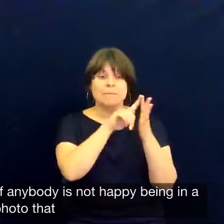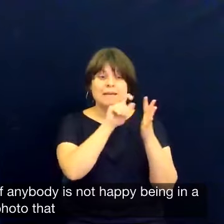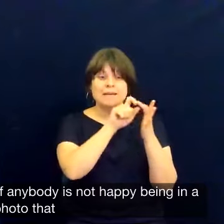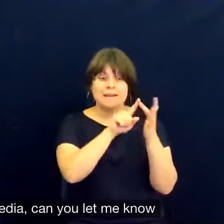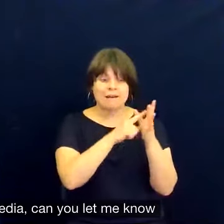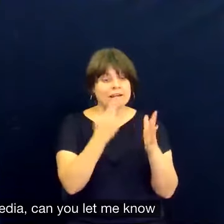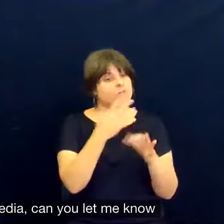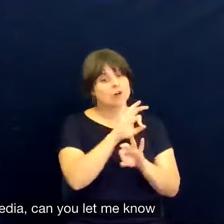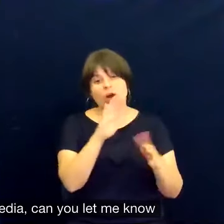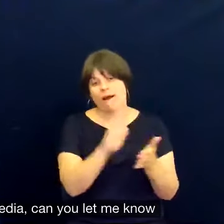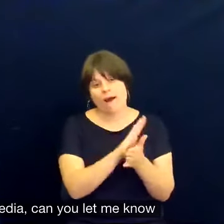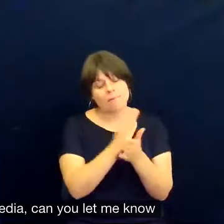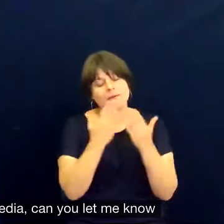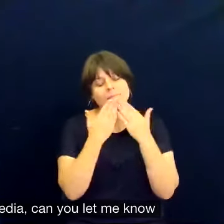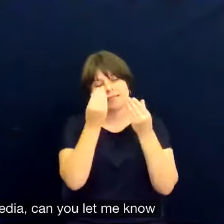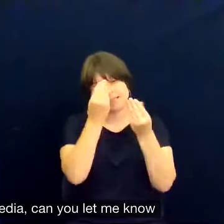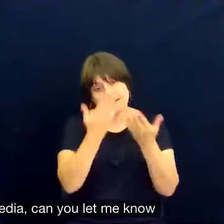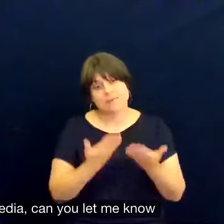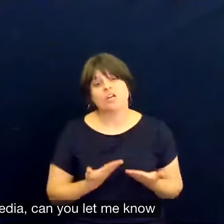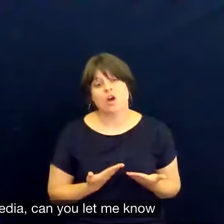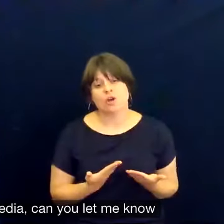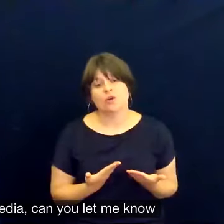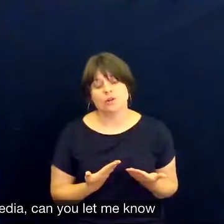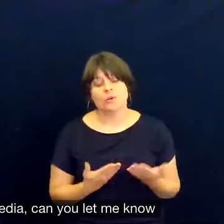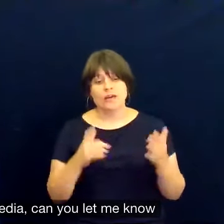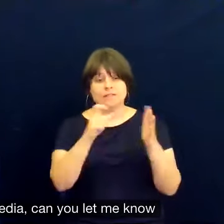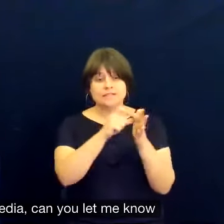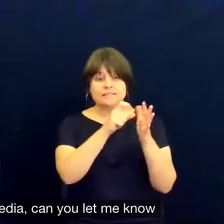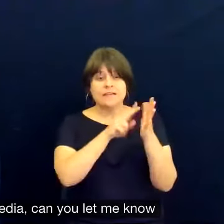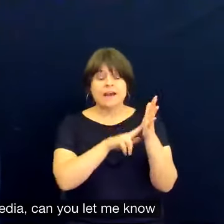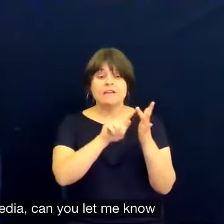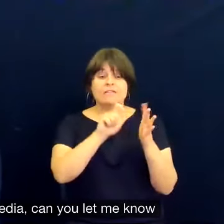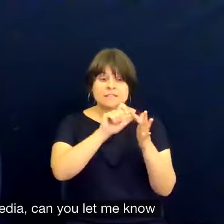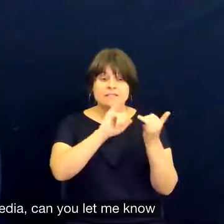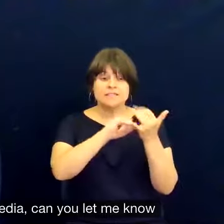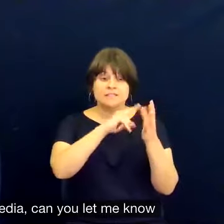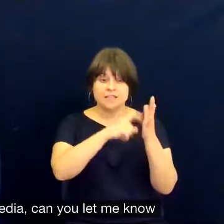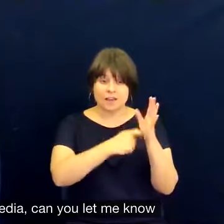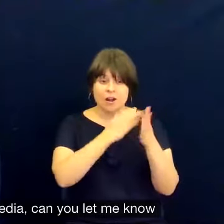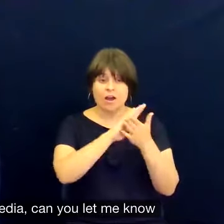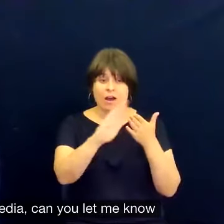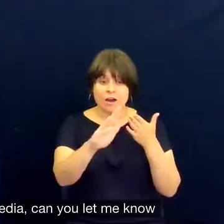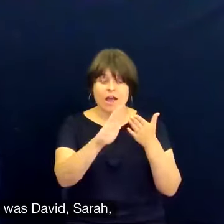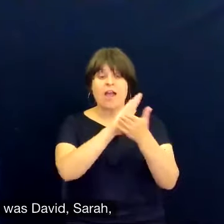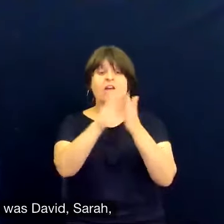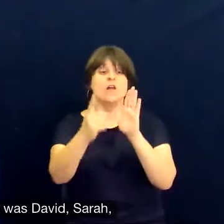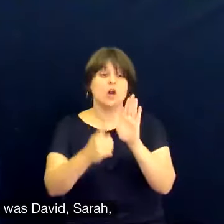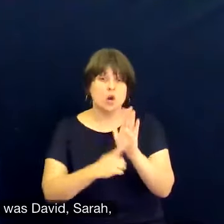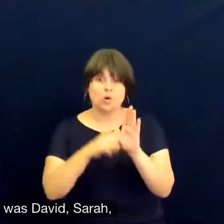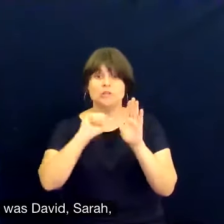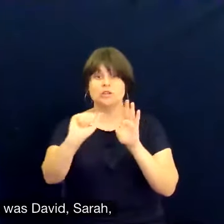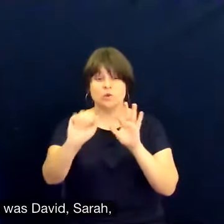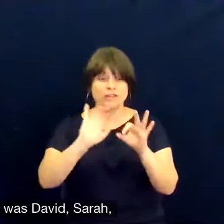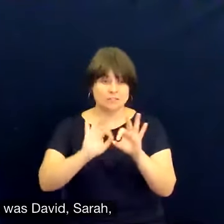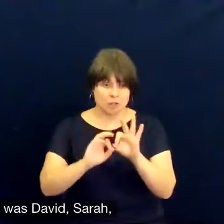Who's on there? So there was David, Sarah, Heather, and your interpreter, Heather,